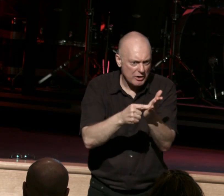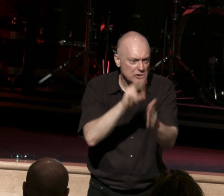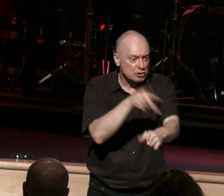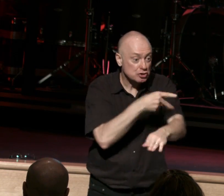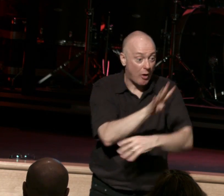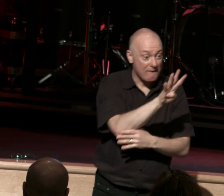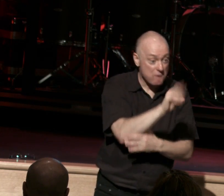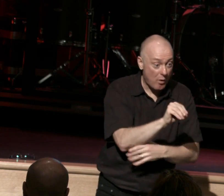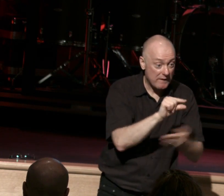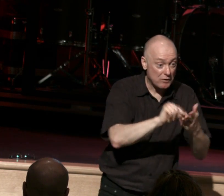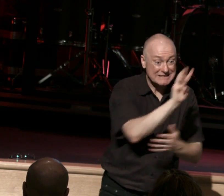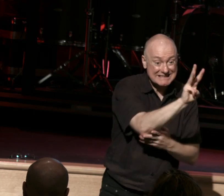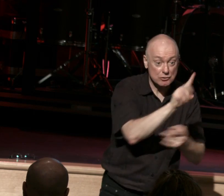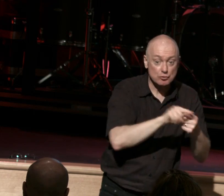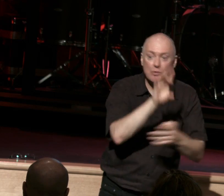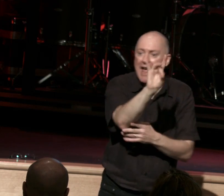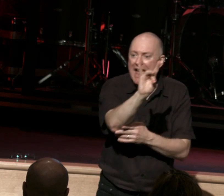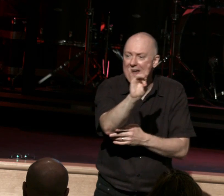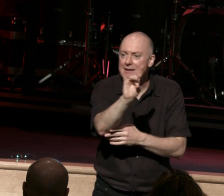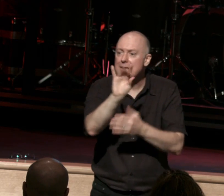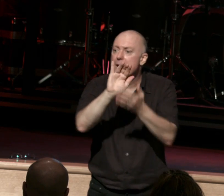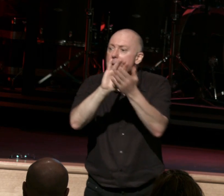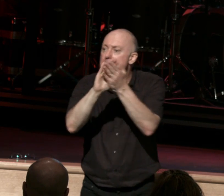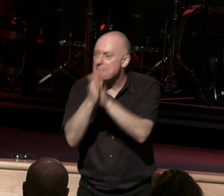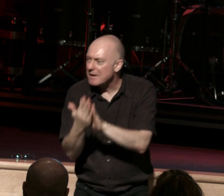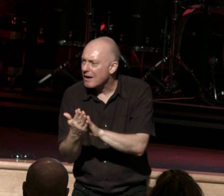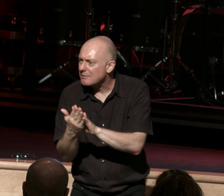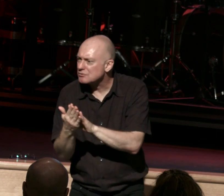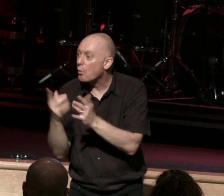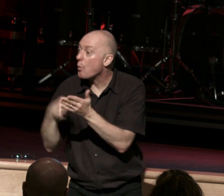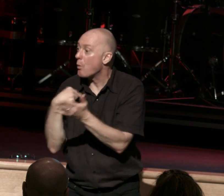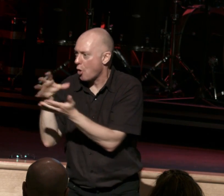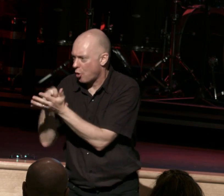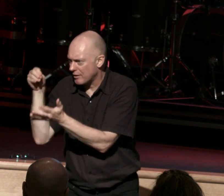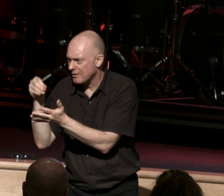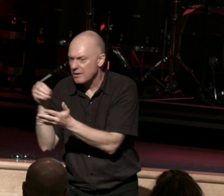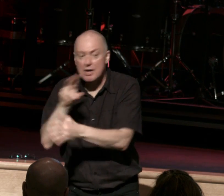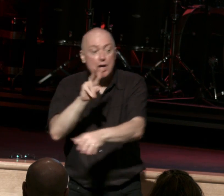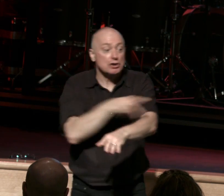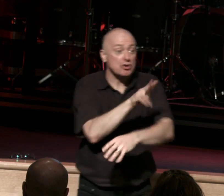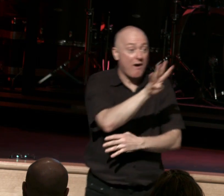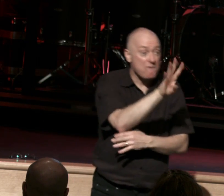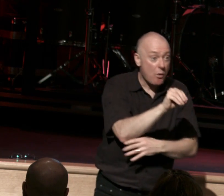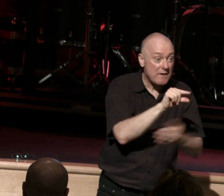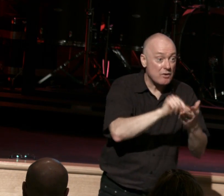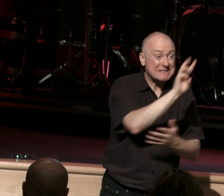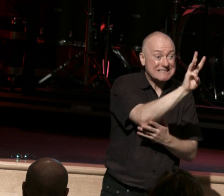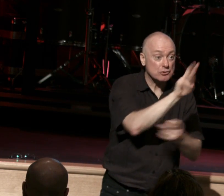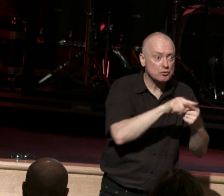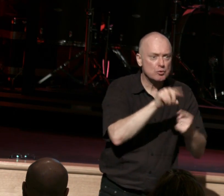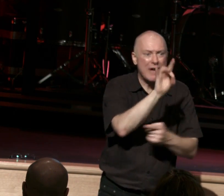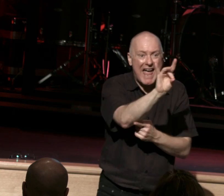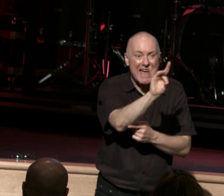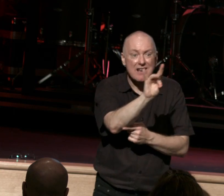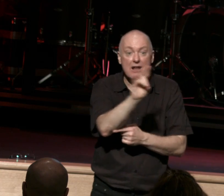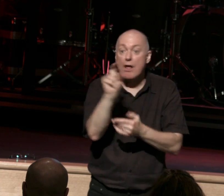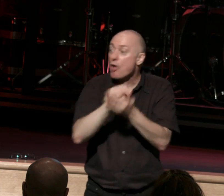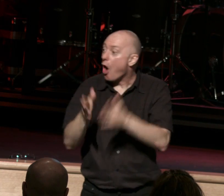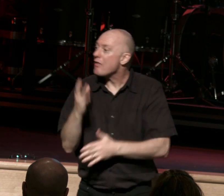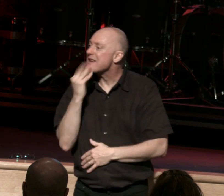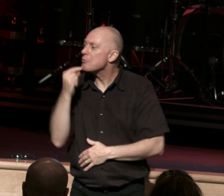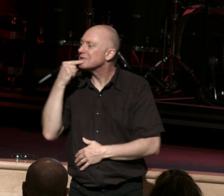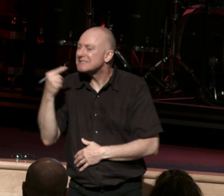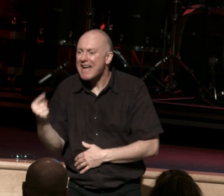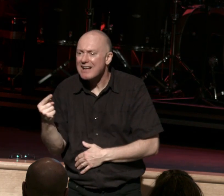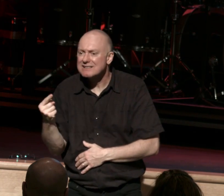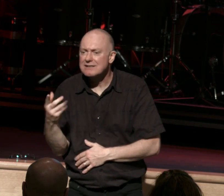statement from Psalm 40, verses 6 to 8 becomes in light of what we're learning. Psalm 40, verses 6 to 8, the author of